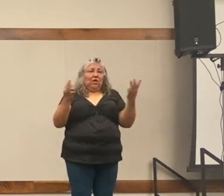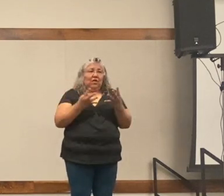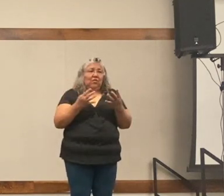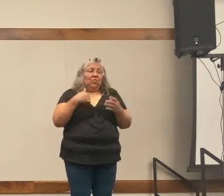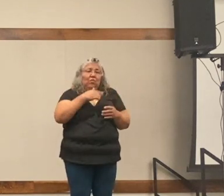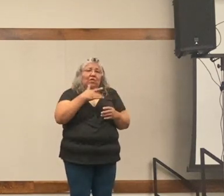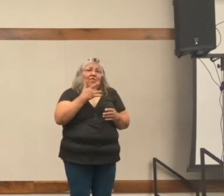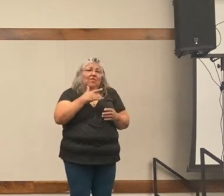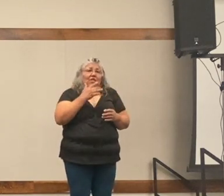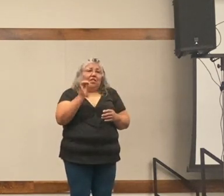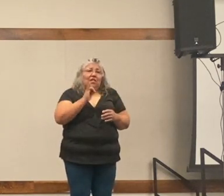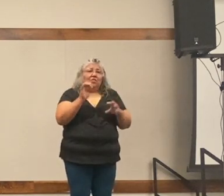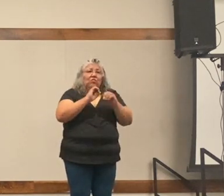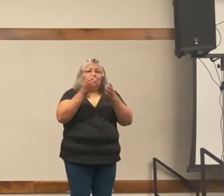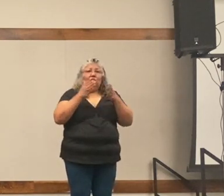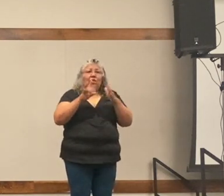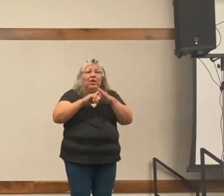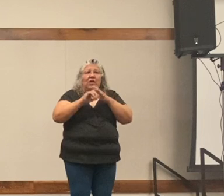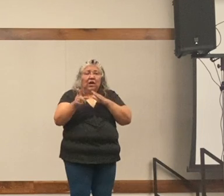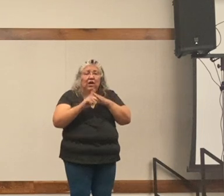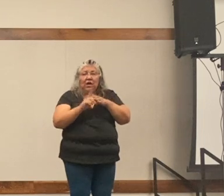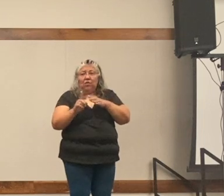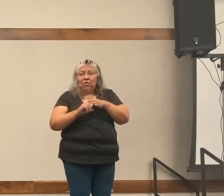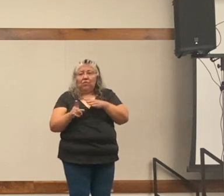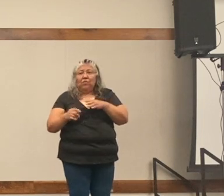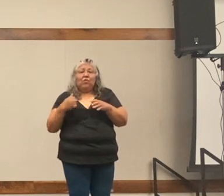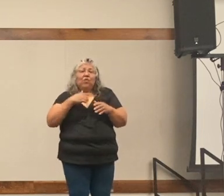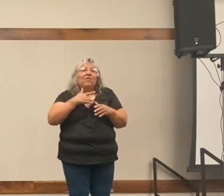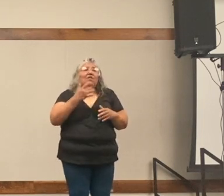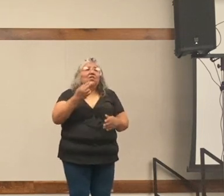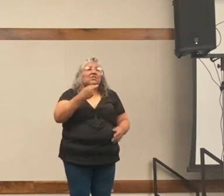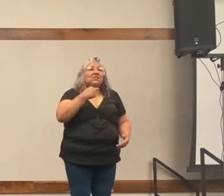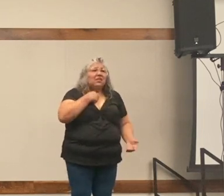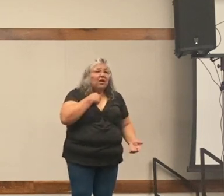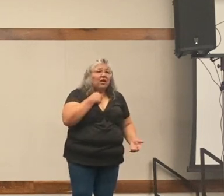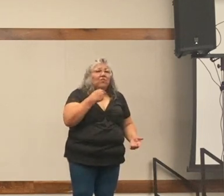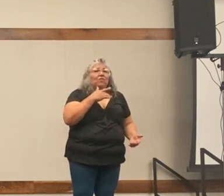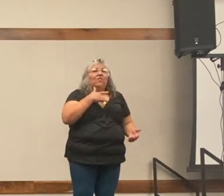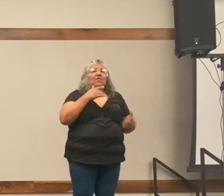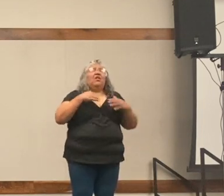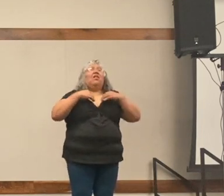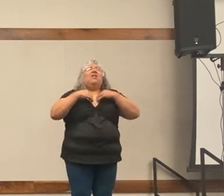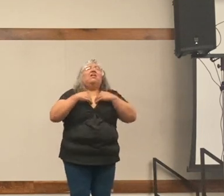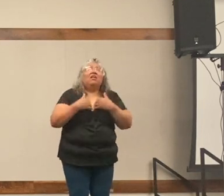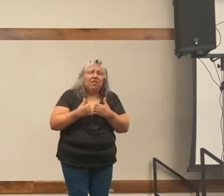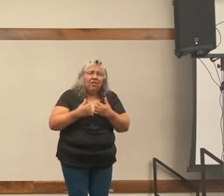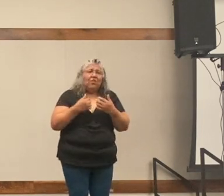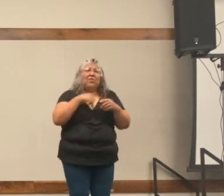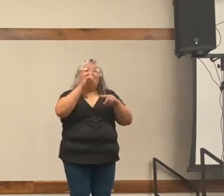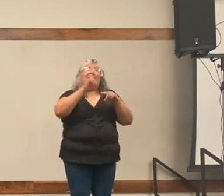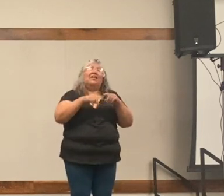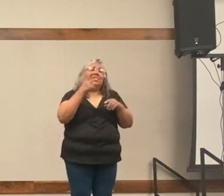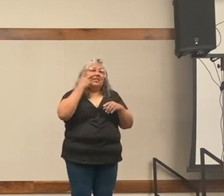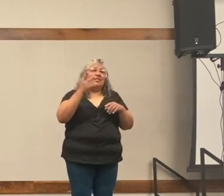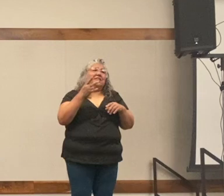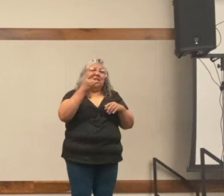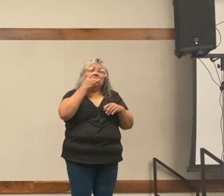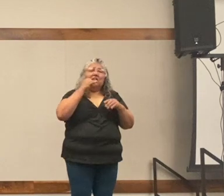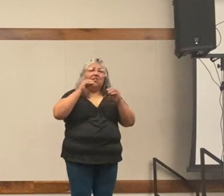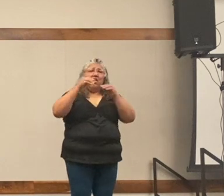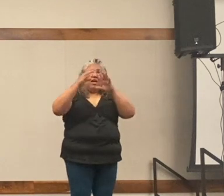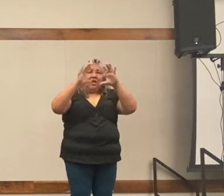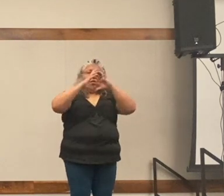feel like there's no way out of them. We feel stuck. We feel exhausted, that we can't see the light at the end of the